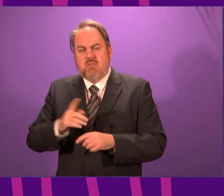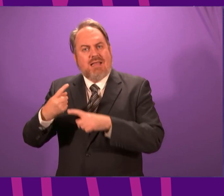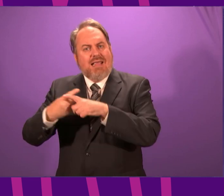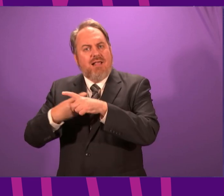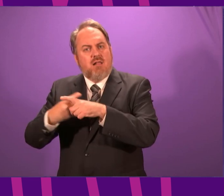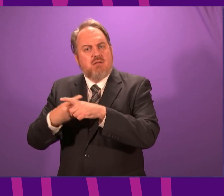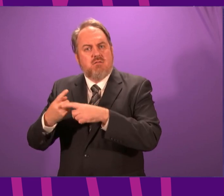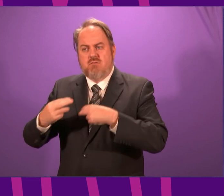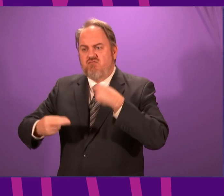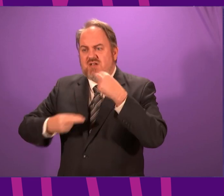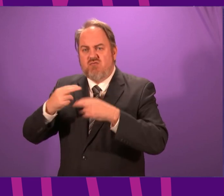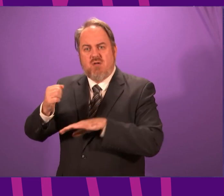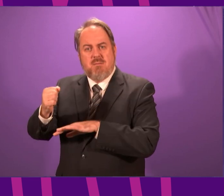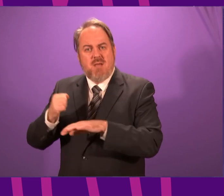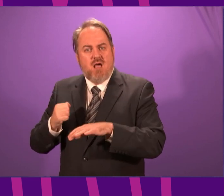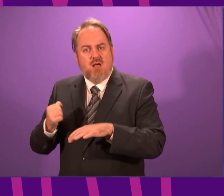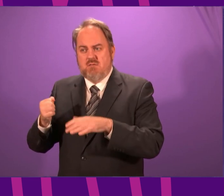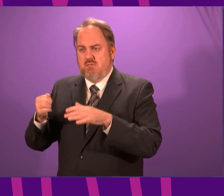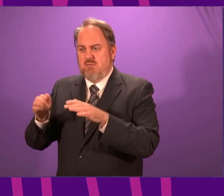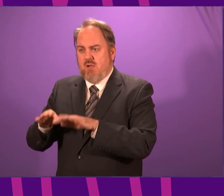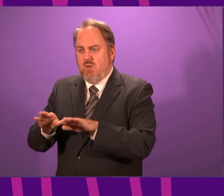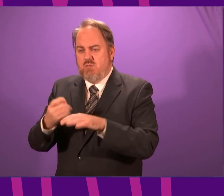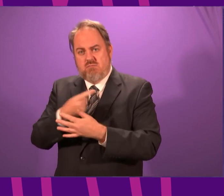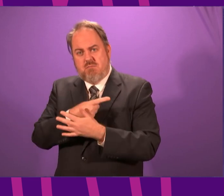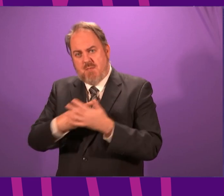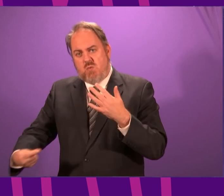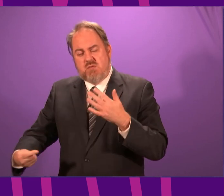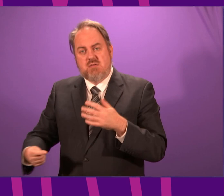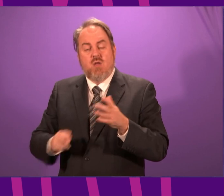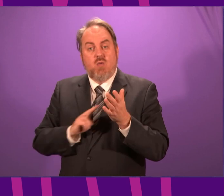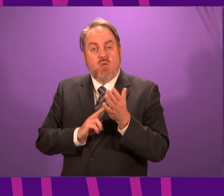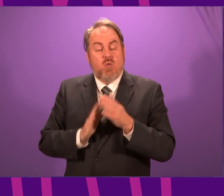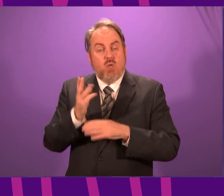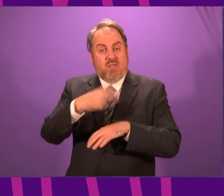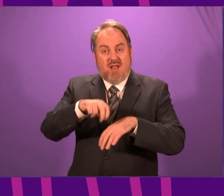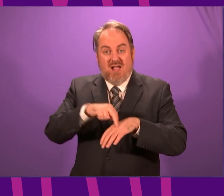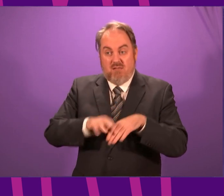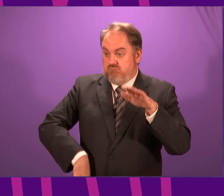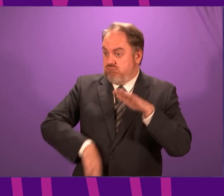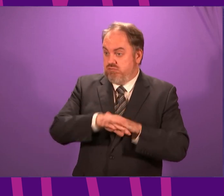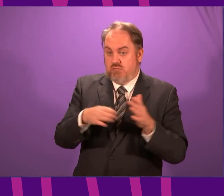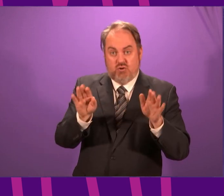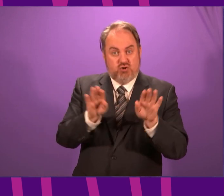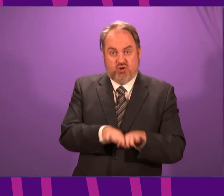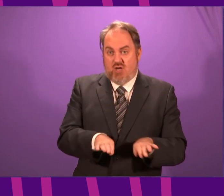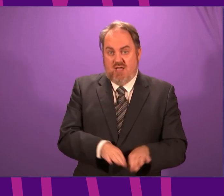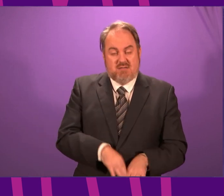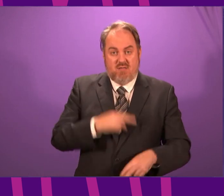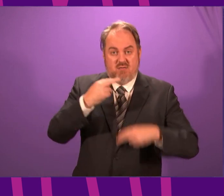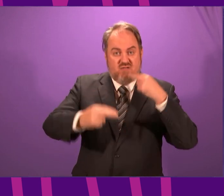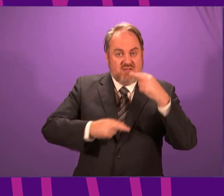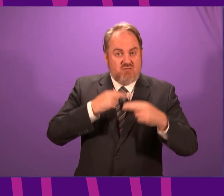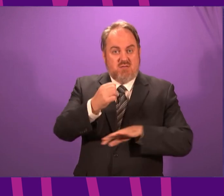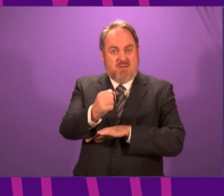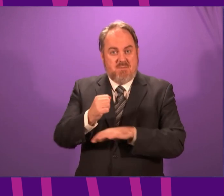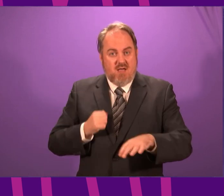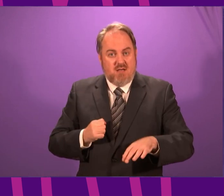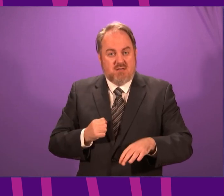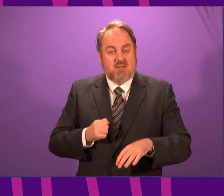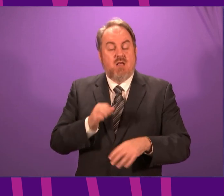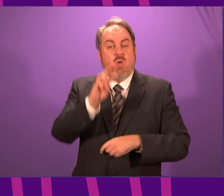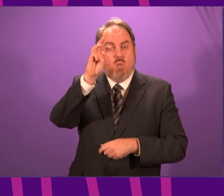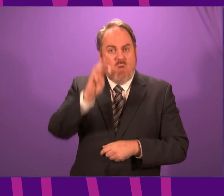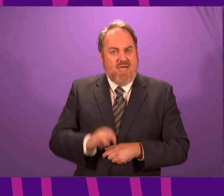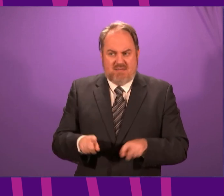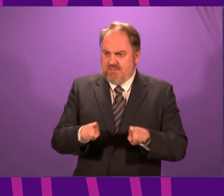It's completely closed in Wales just now. It's completely closed in Northern Ireland. I'm not aware of any of these governments providing any greater level